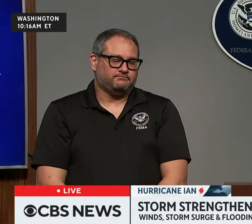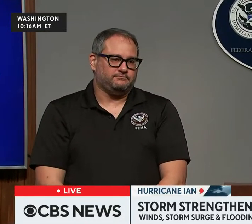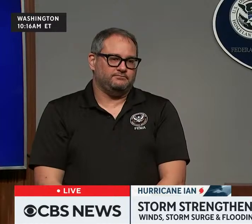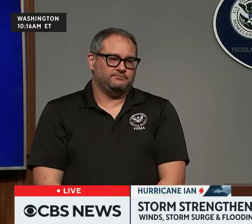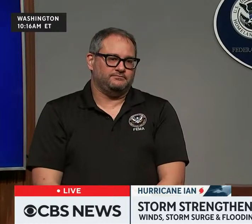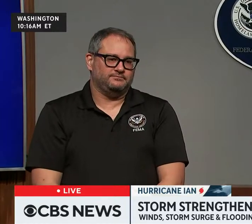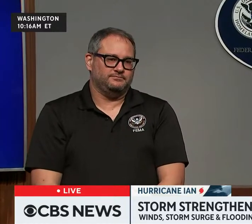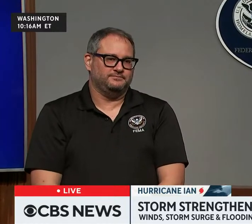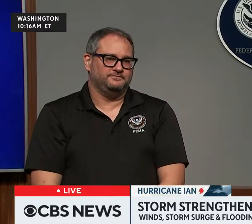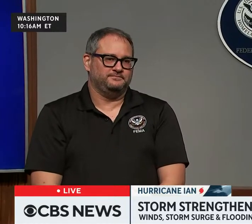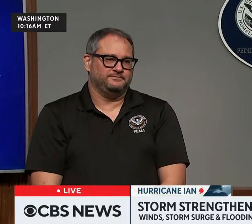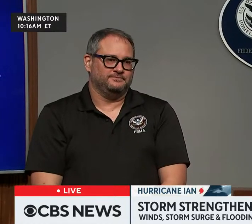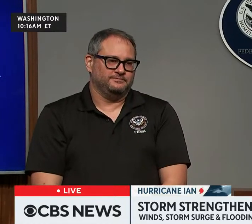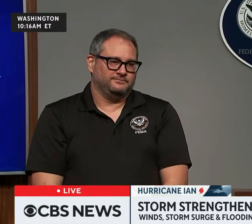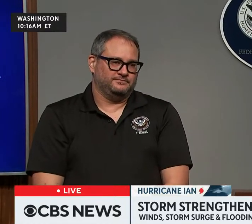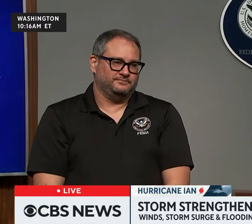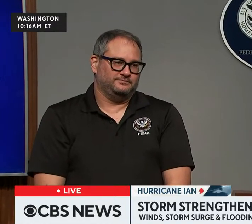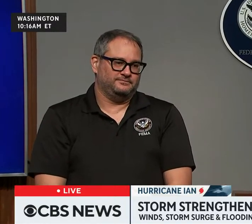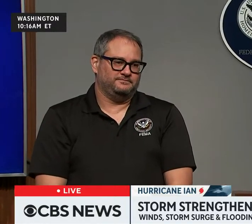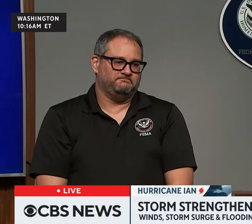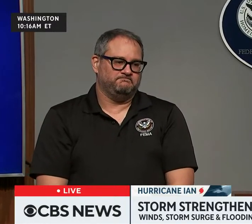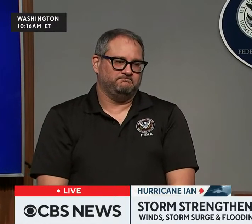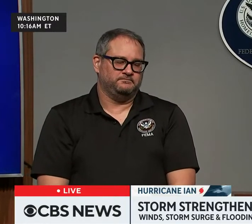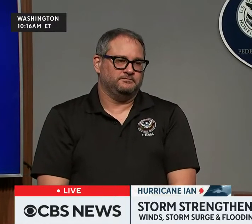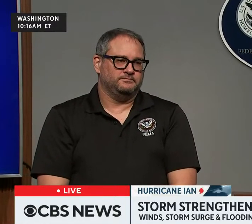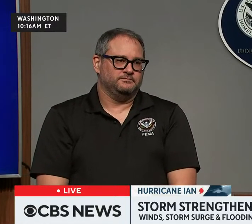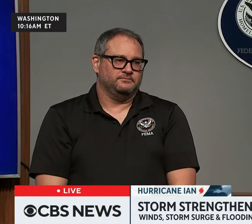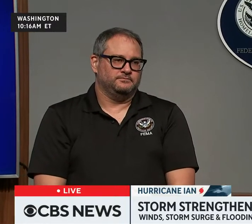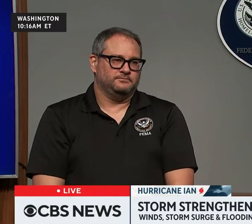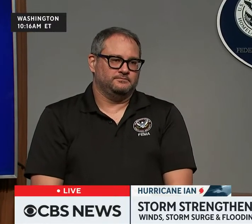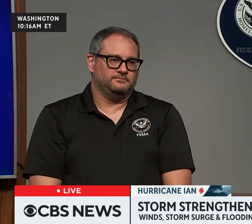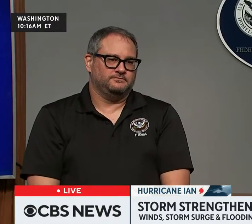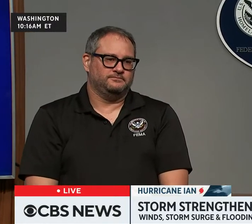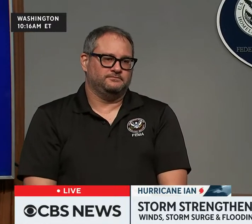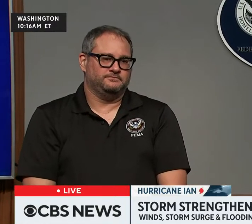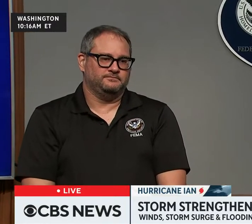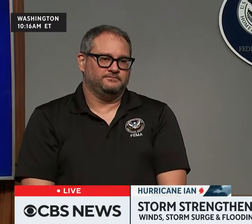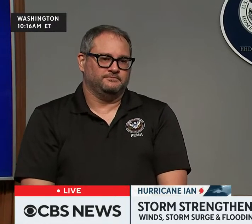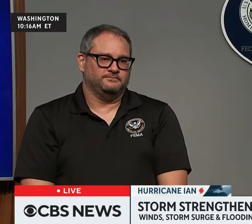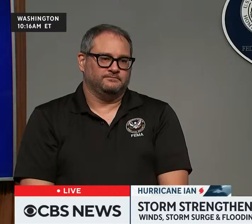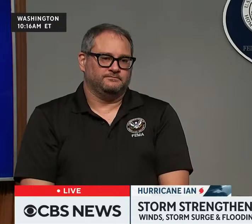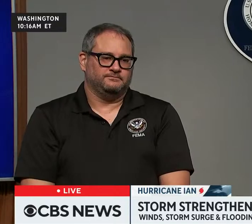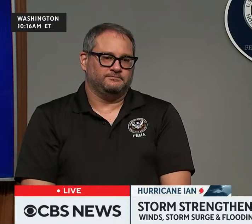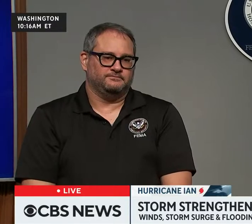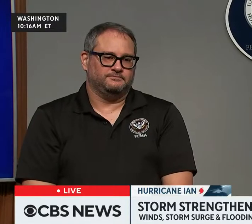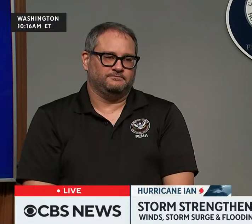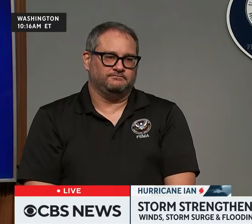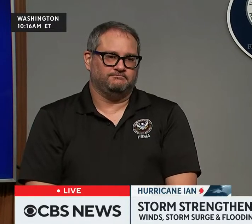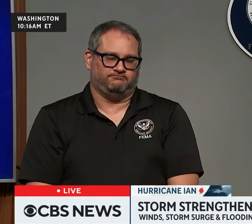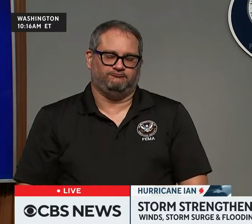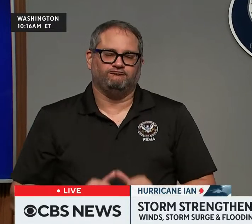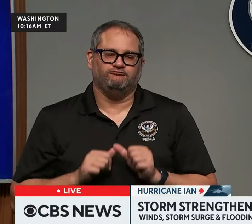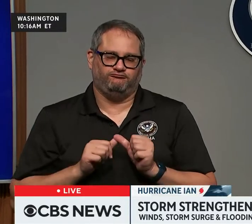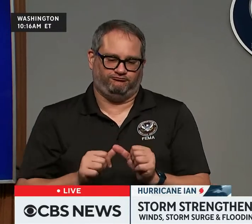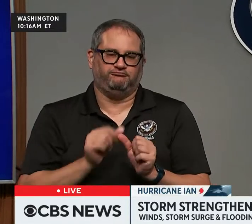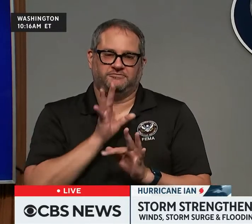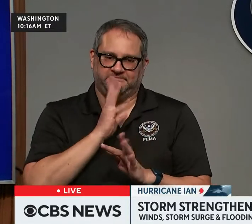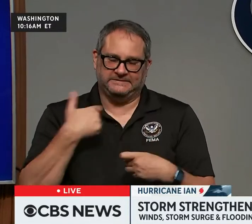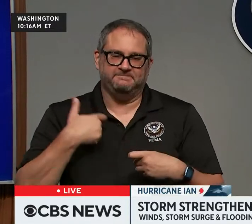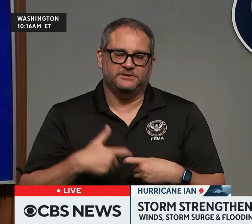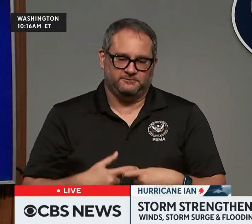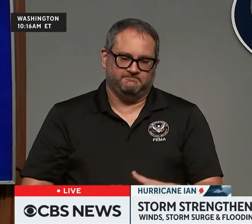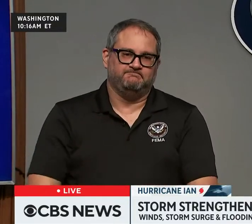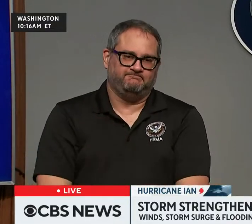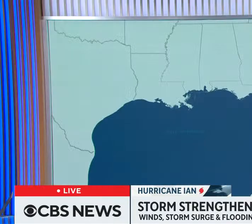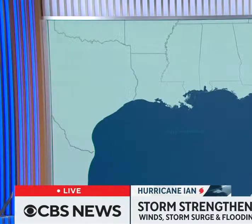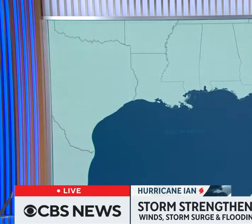hear from Governor Ron DeSantis as well, and as soon as he takes to the podium, we will bring that to you. In the meantime, though. All right,